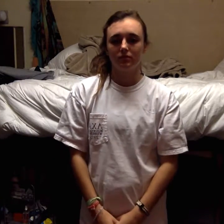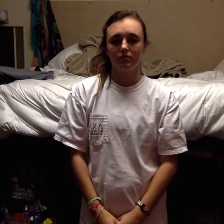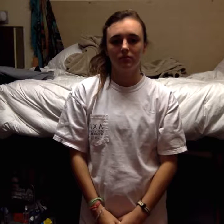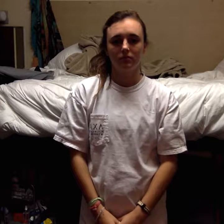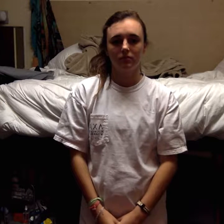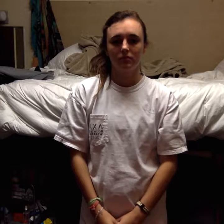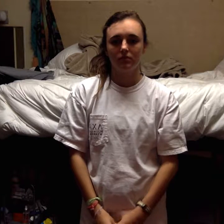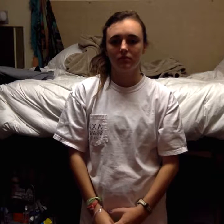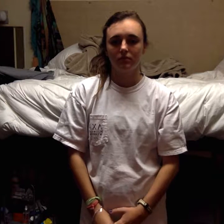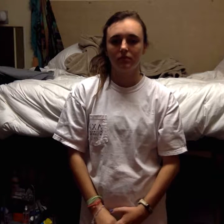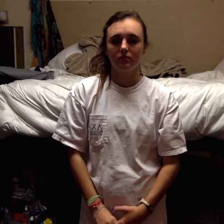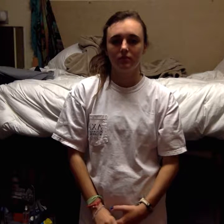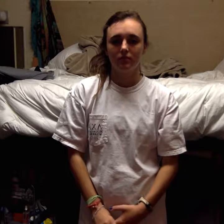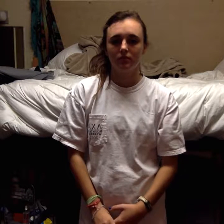Yes.